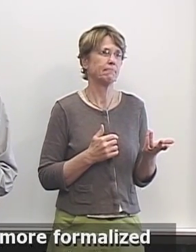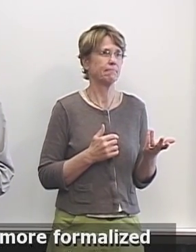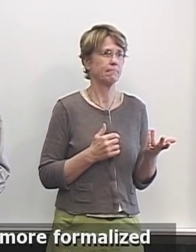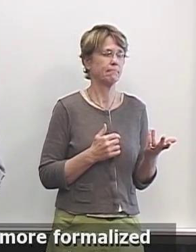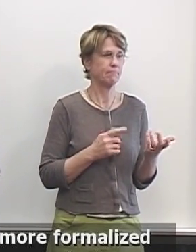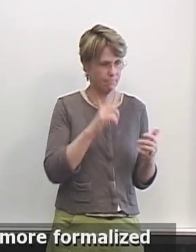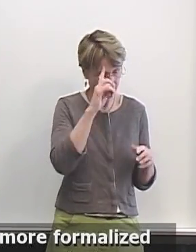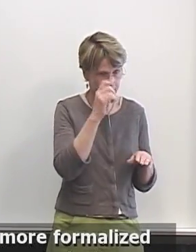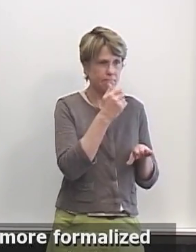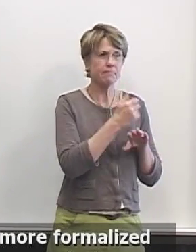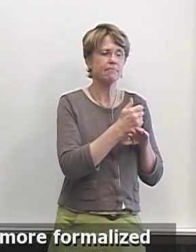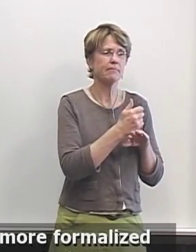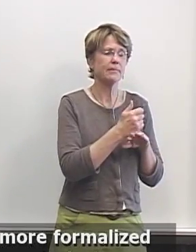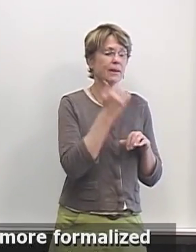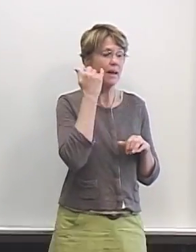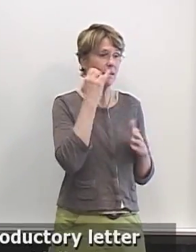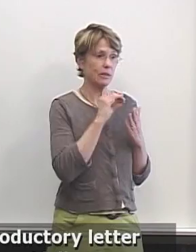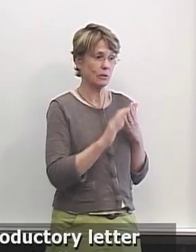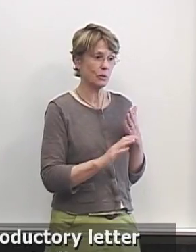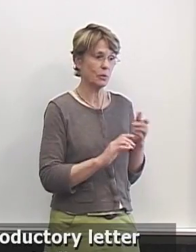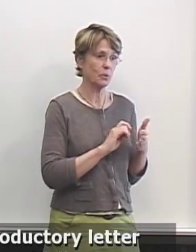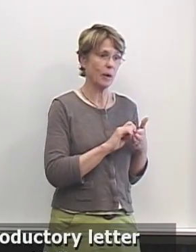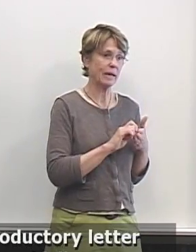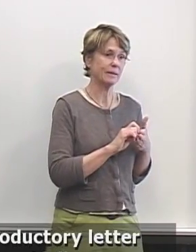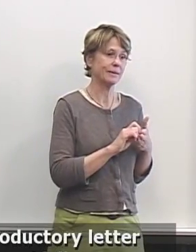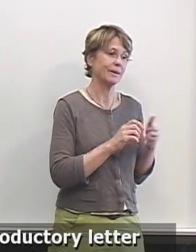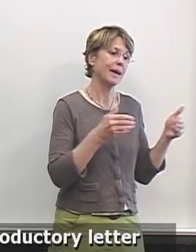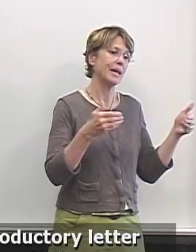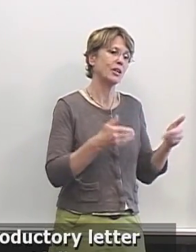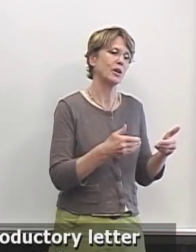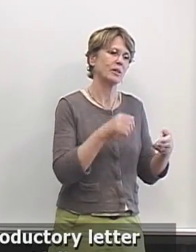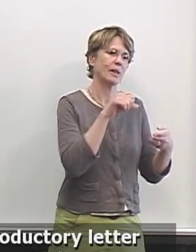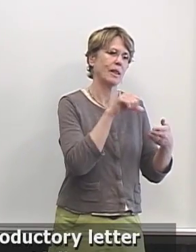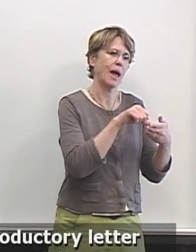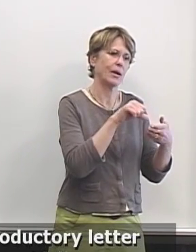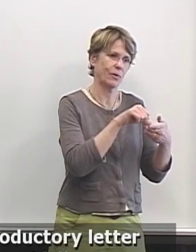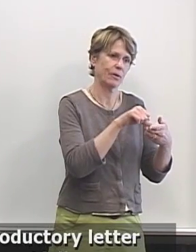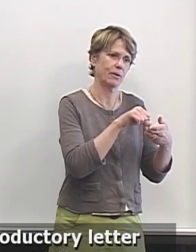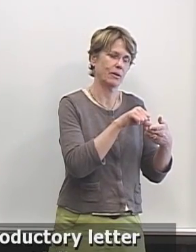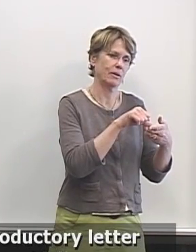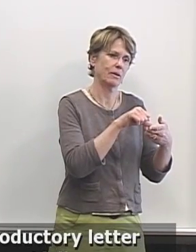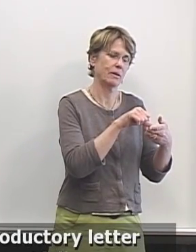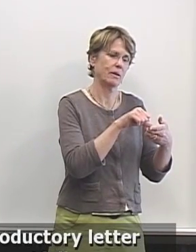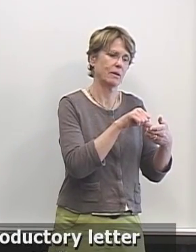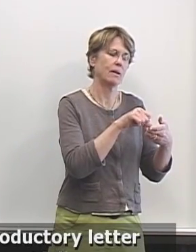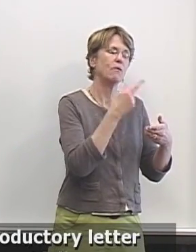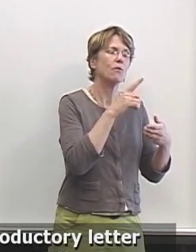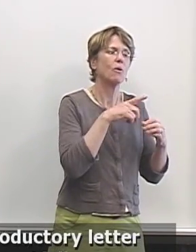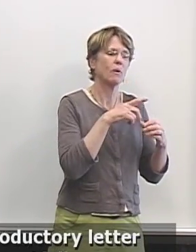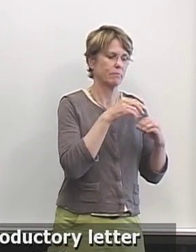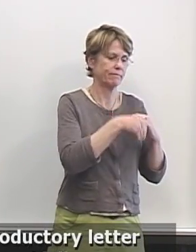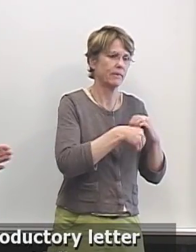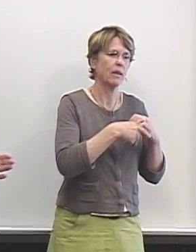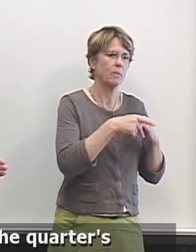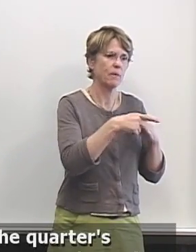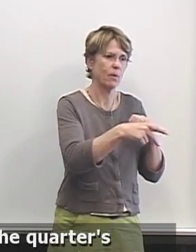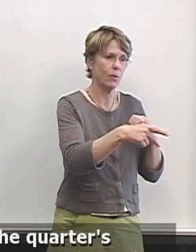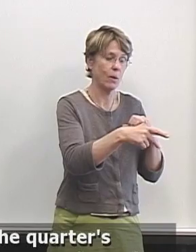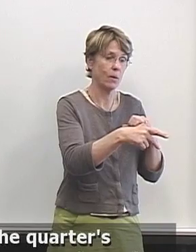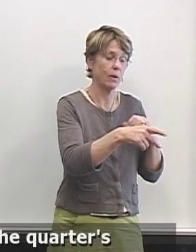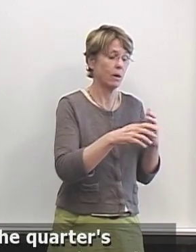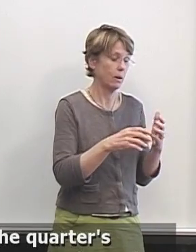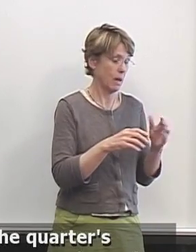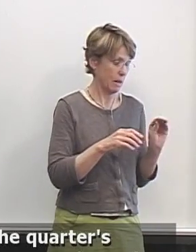formalized by having a student write an introductory letter to the portfolio. So once